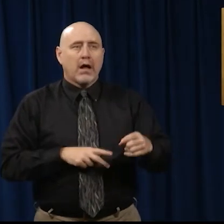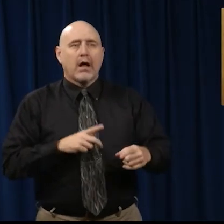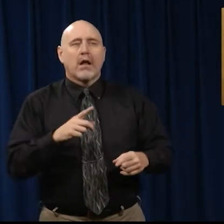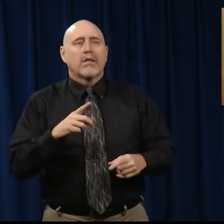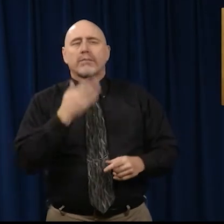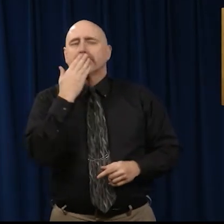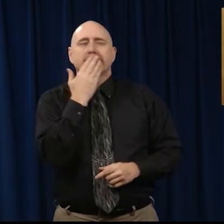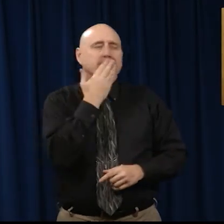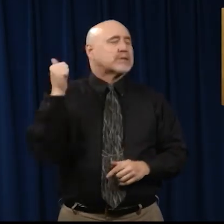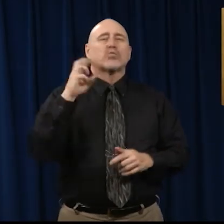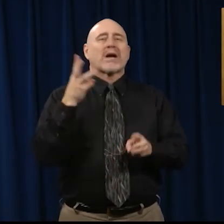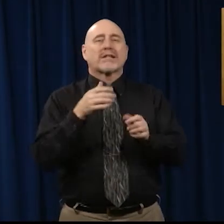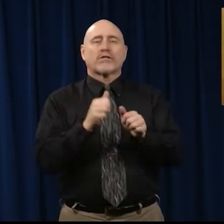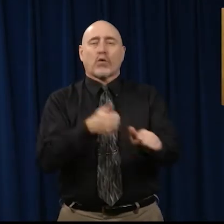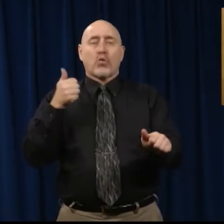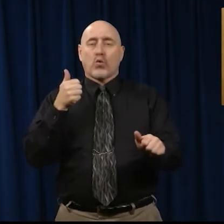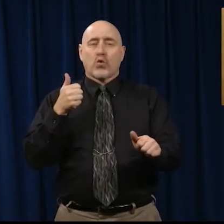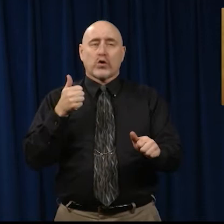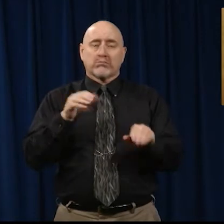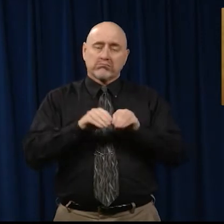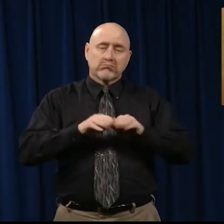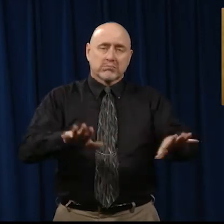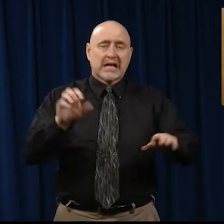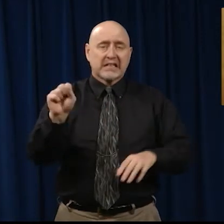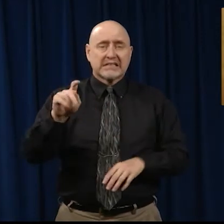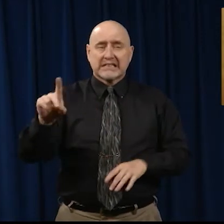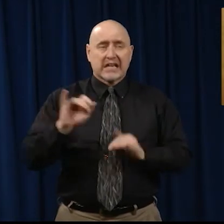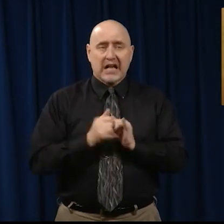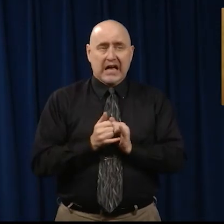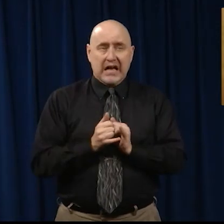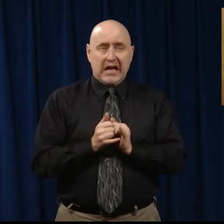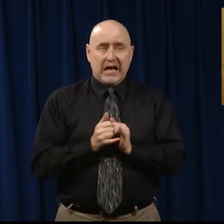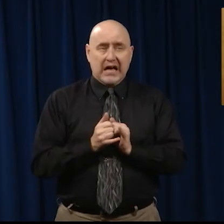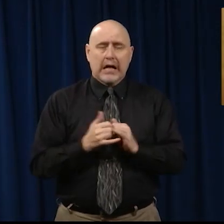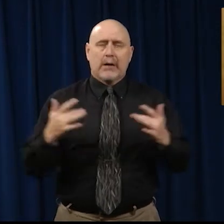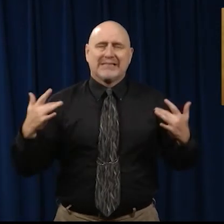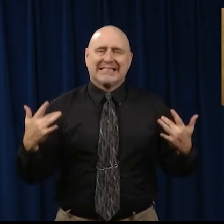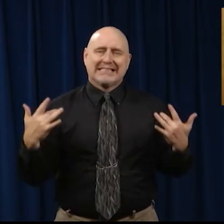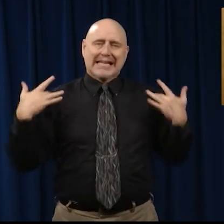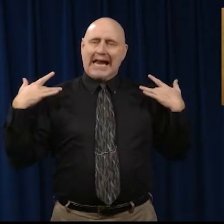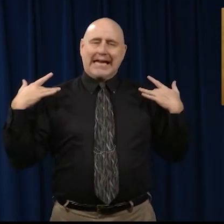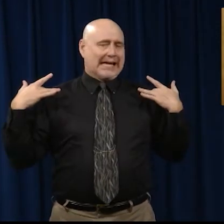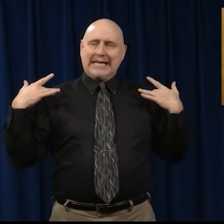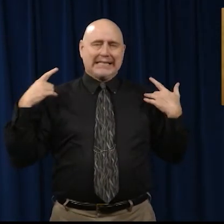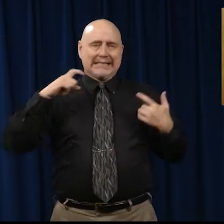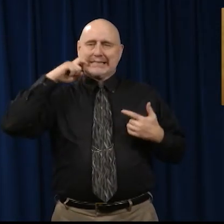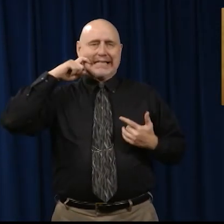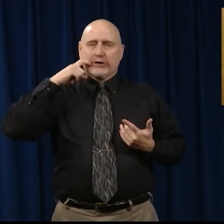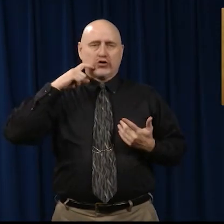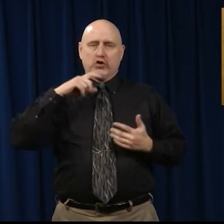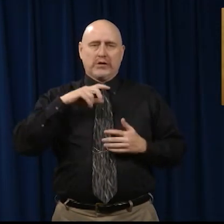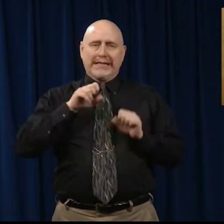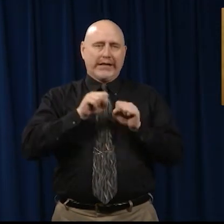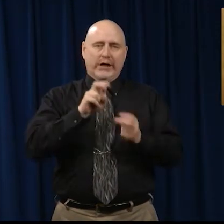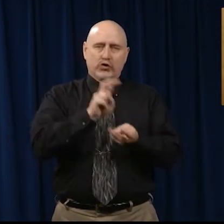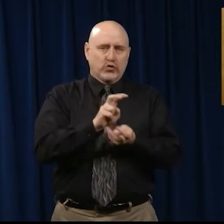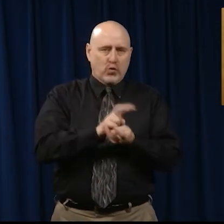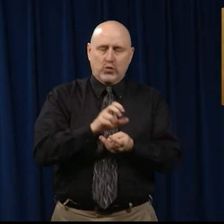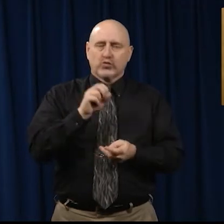the surest way to avoid transmission of STDs is to abstain from sexual intercourse or